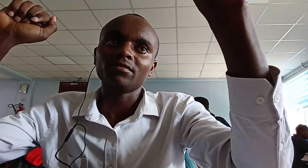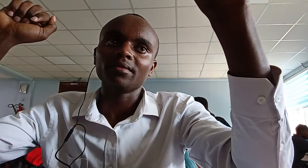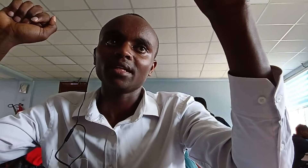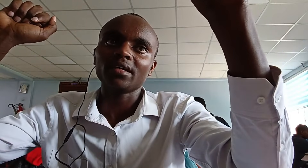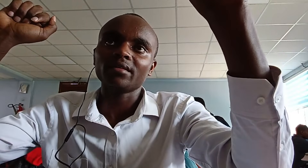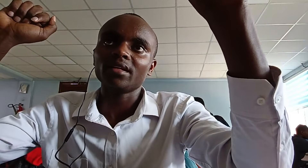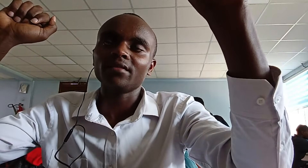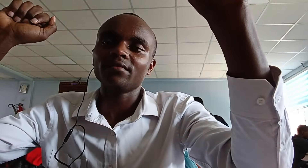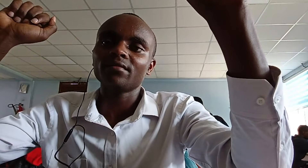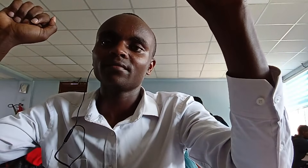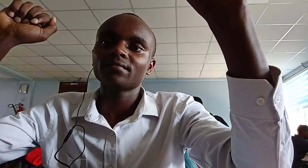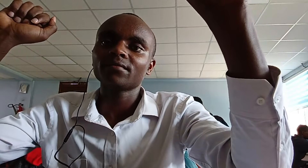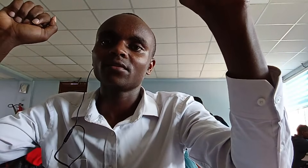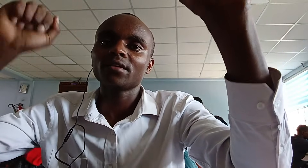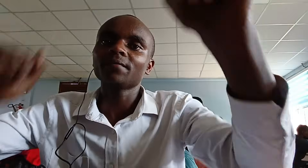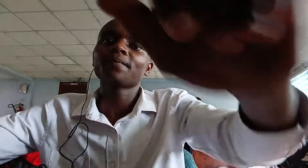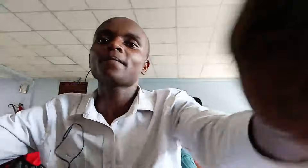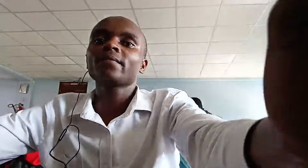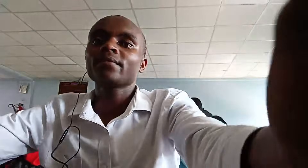open another live. Okay.